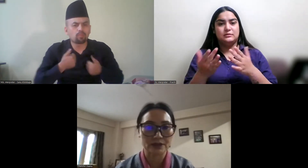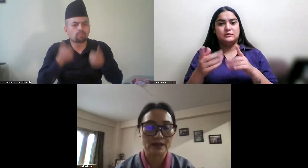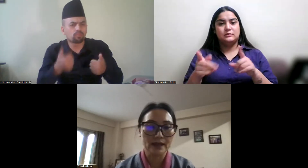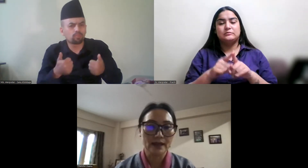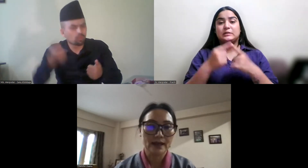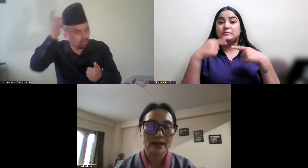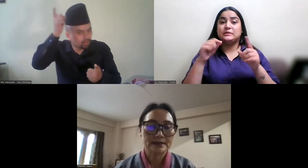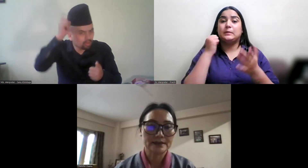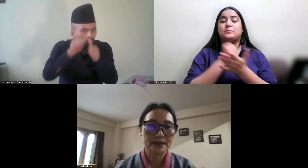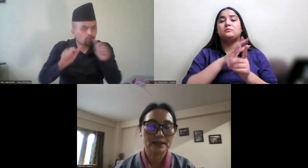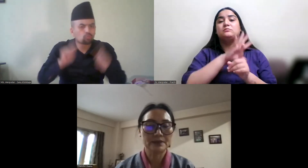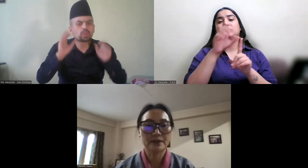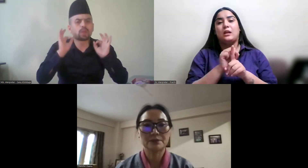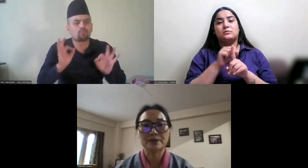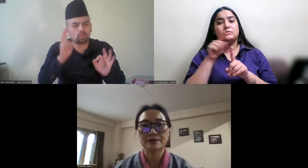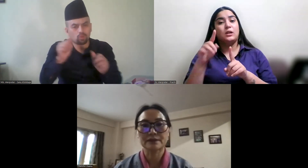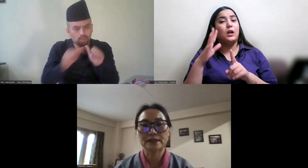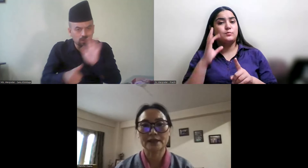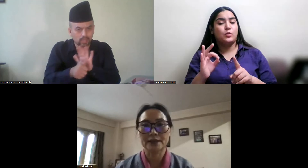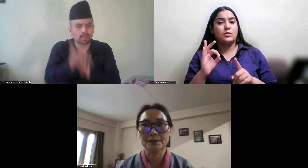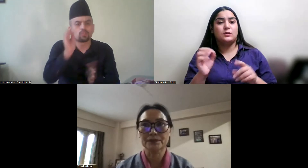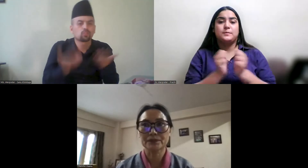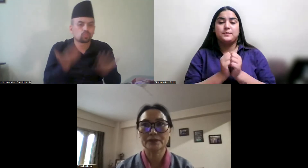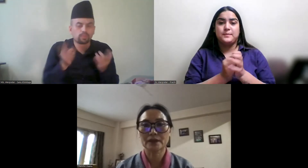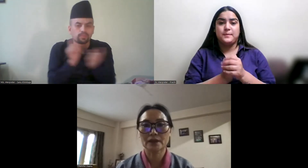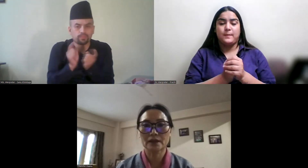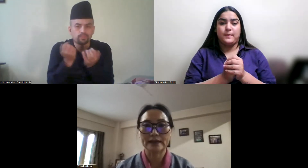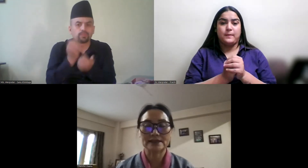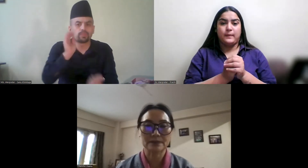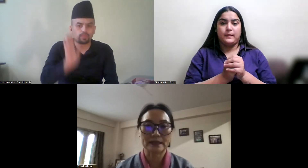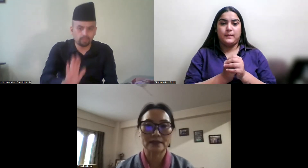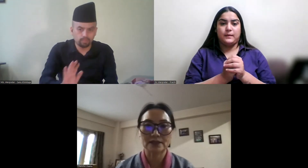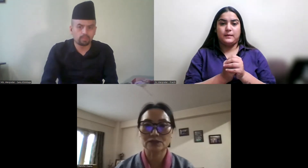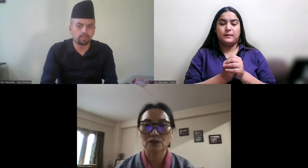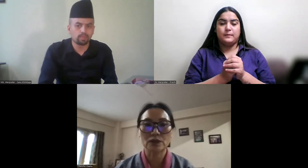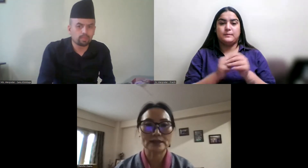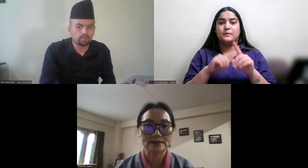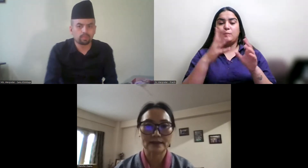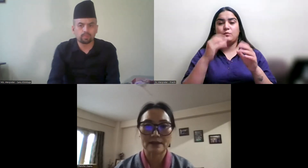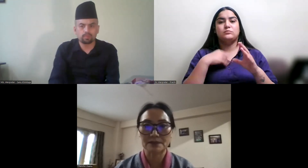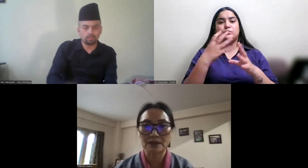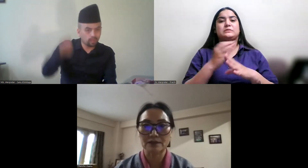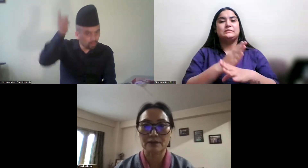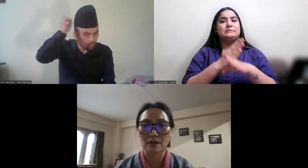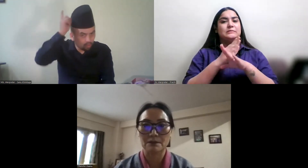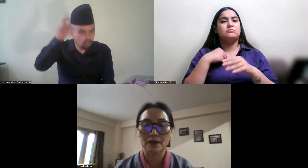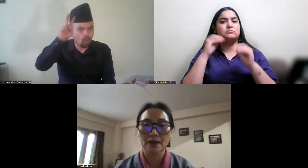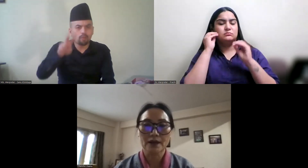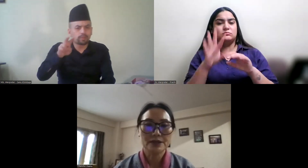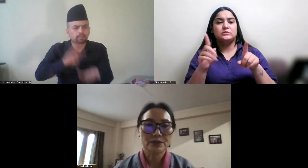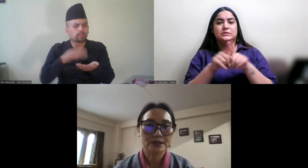culture. And let me very briefly explain the cultural context that I'm speaking